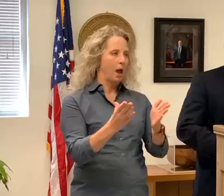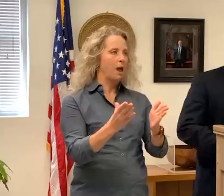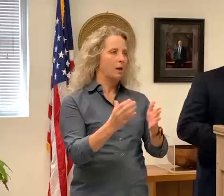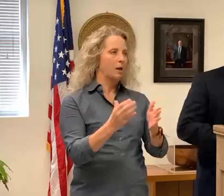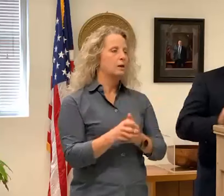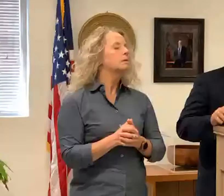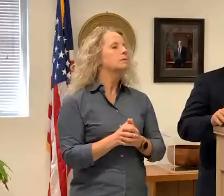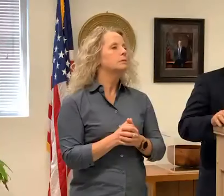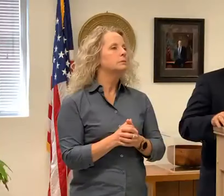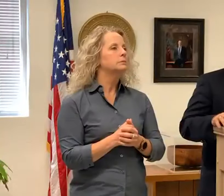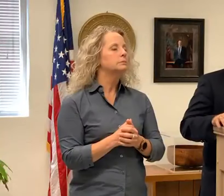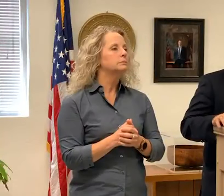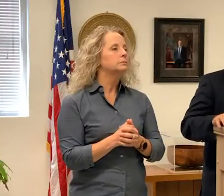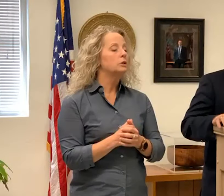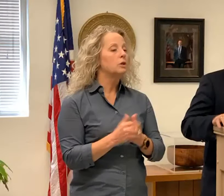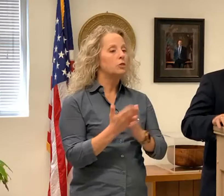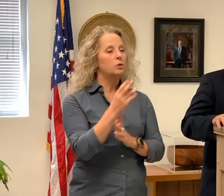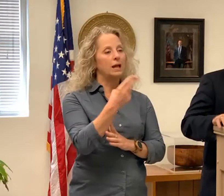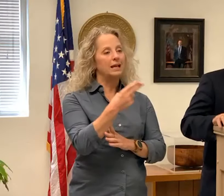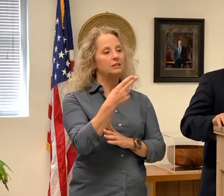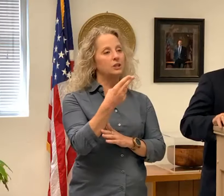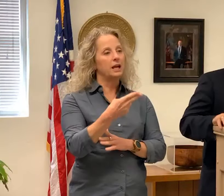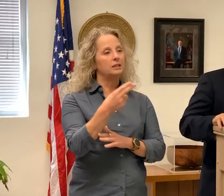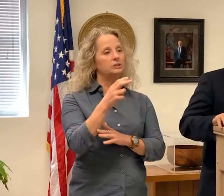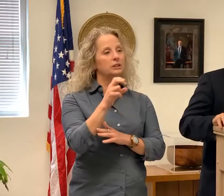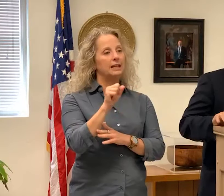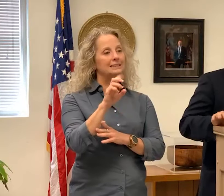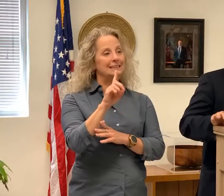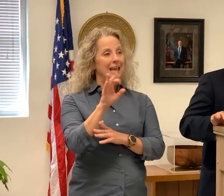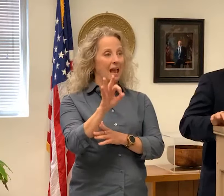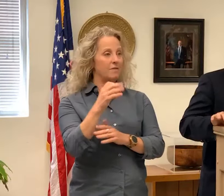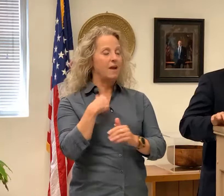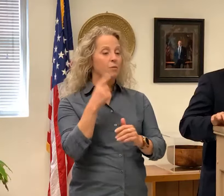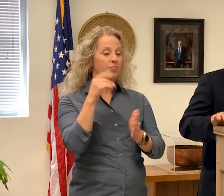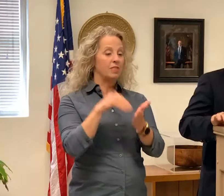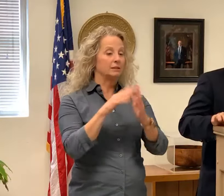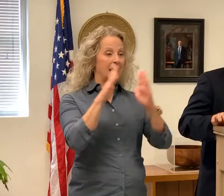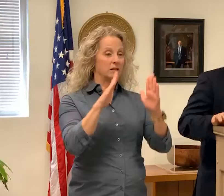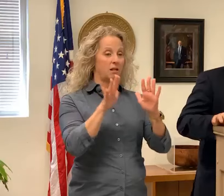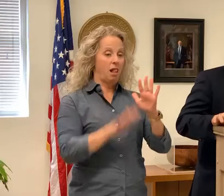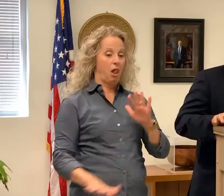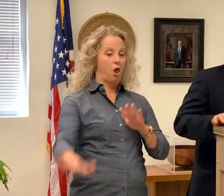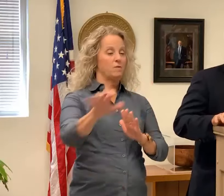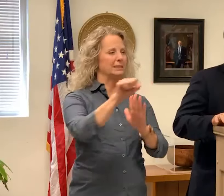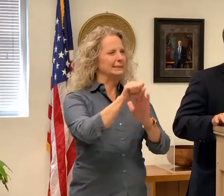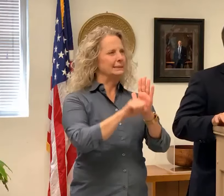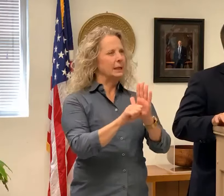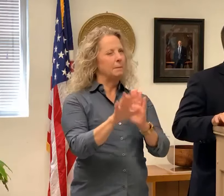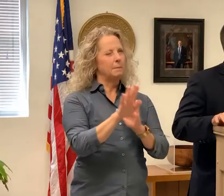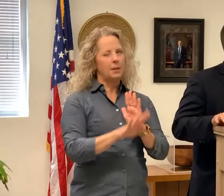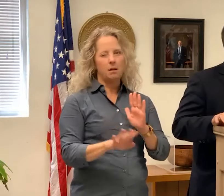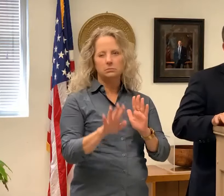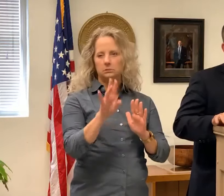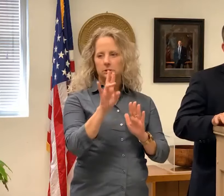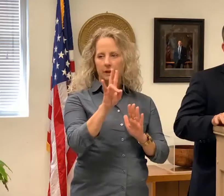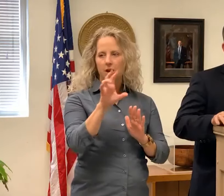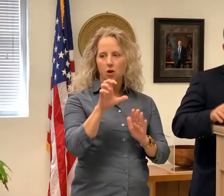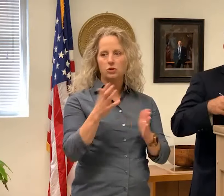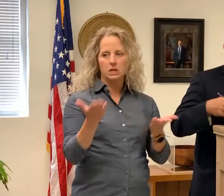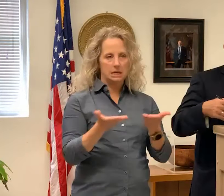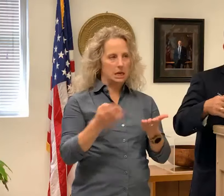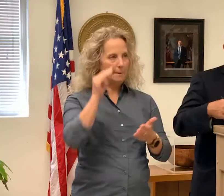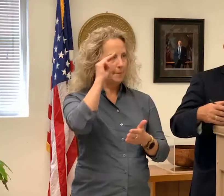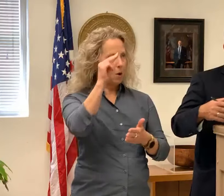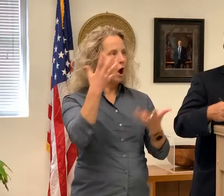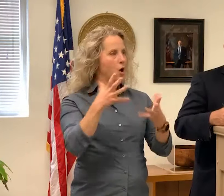We do have, through the HHFDC program, over 1,000 houses statewide. I believe it's about 700 on Maui that